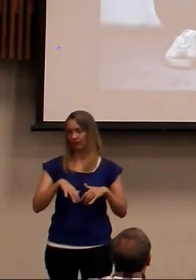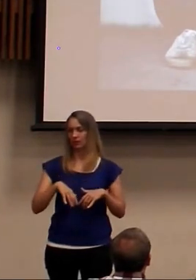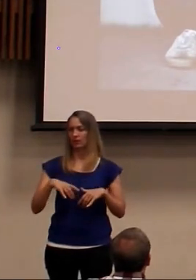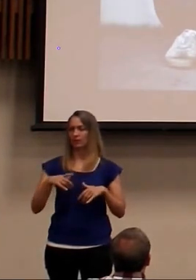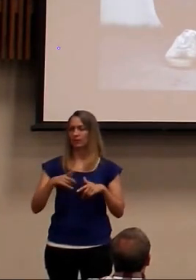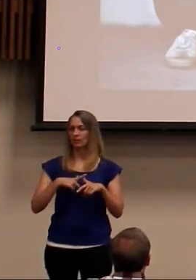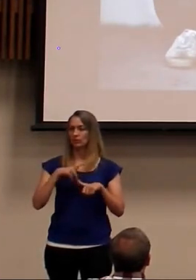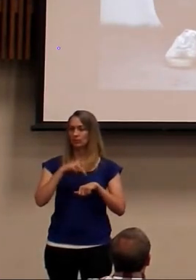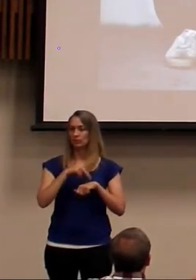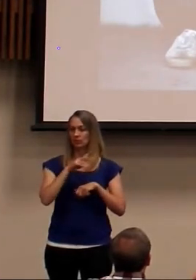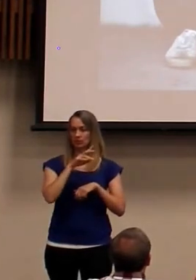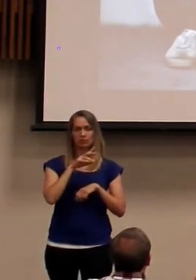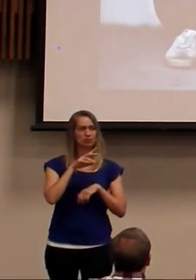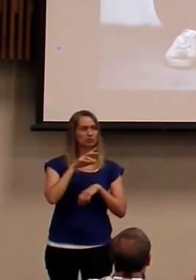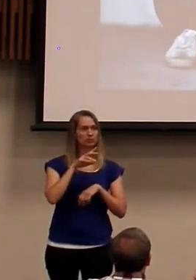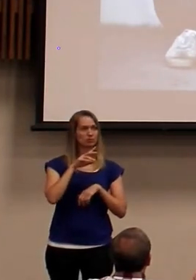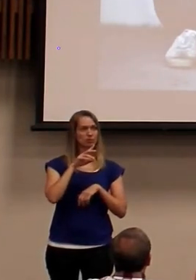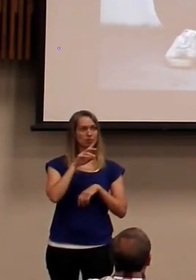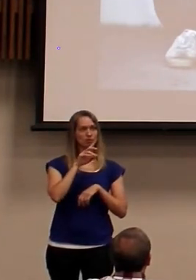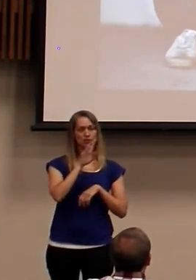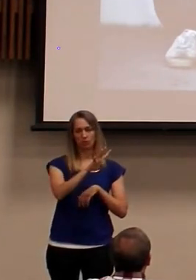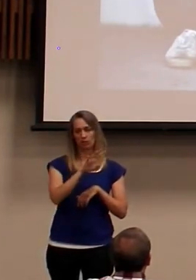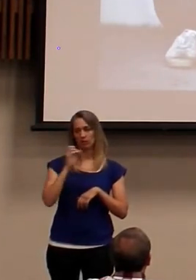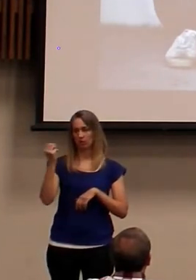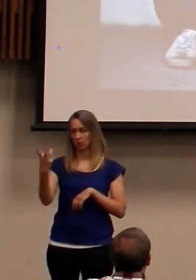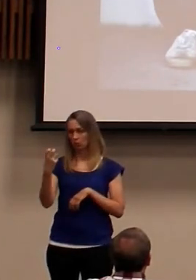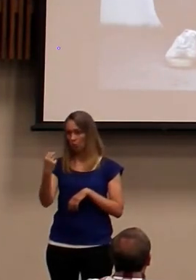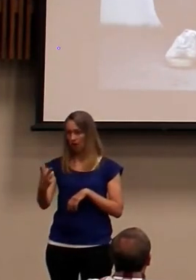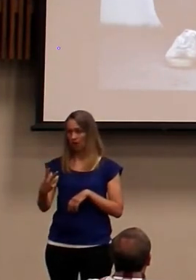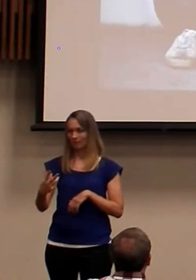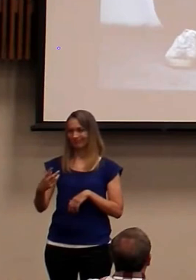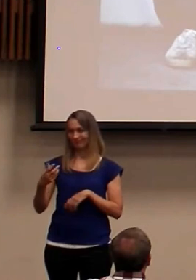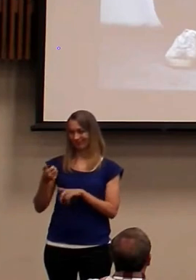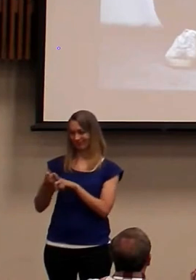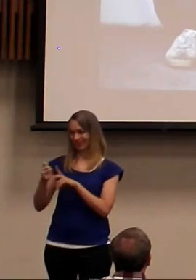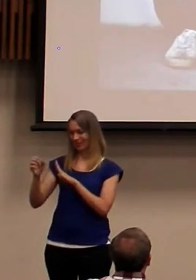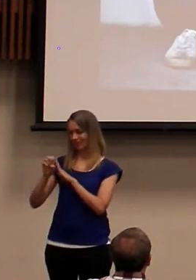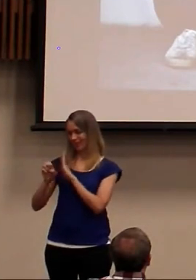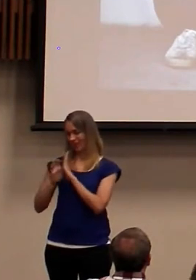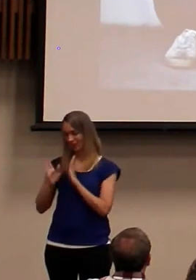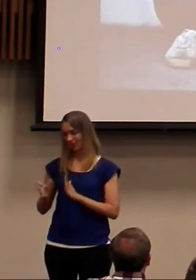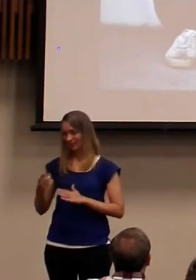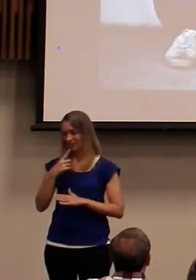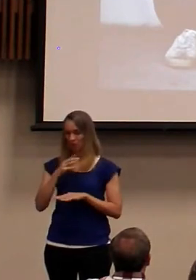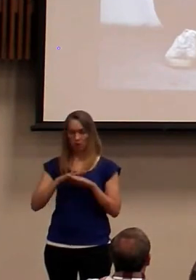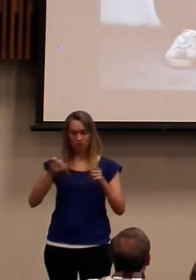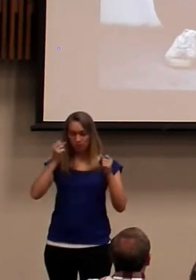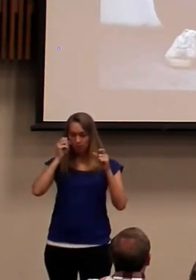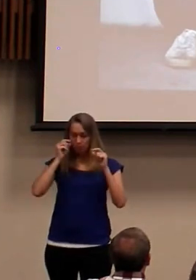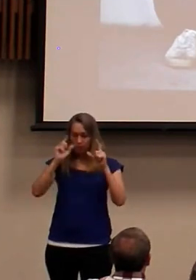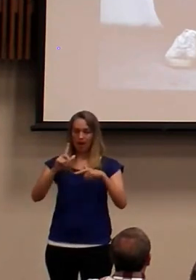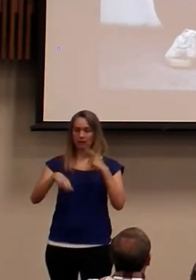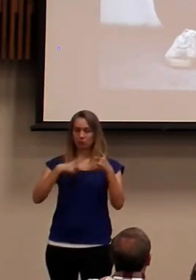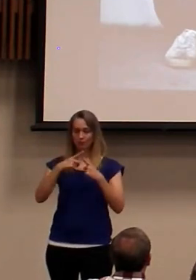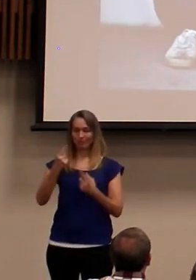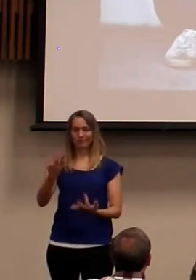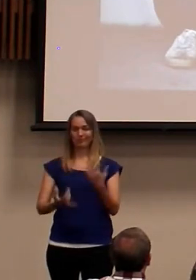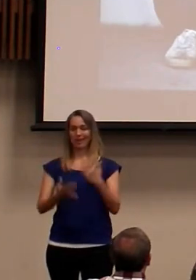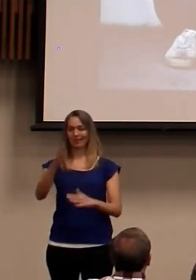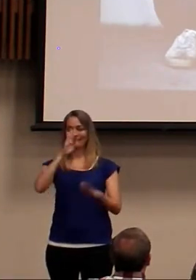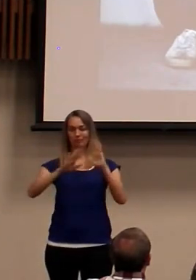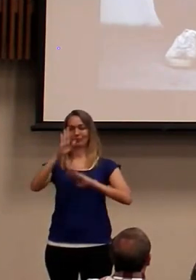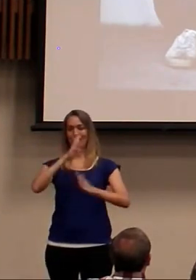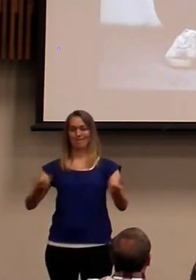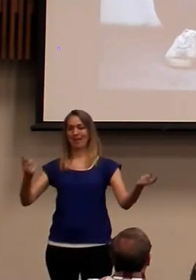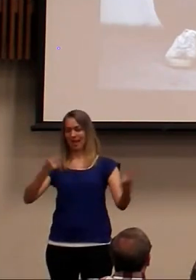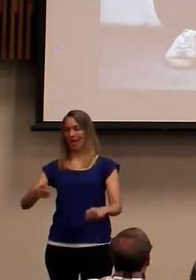Peter, an elder in the Lord's church, an apostle, said, "Do not be surprised at the fiery trials that come upon you as if something strange were happening to you." And that's exactly